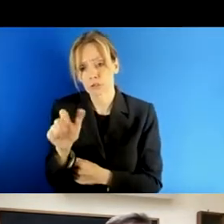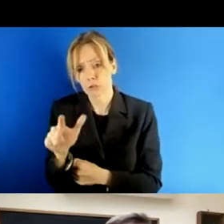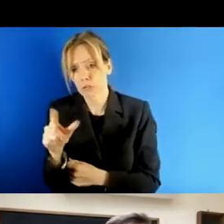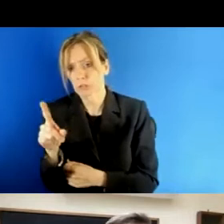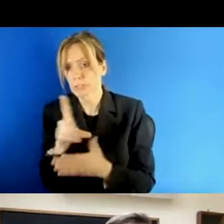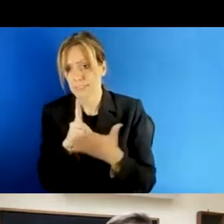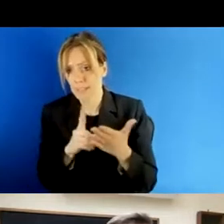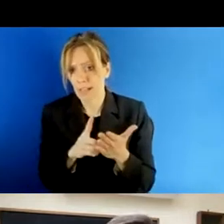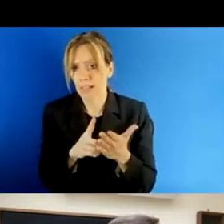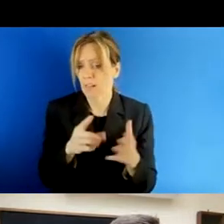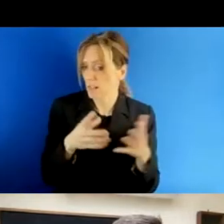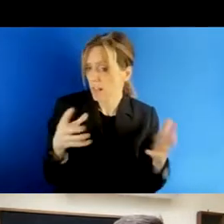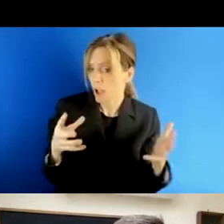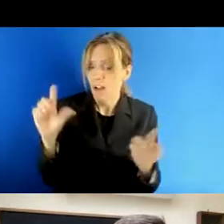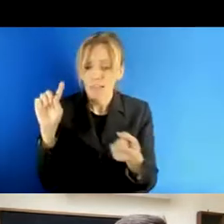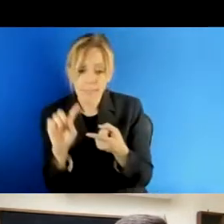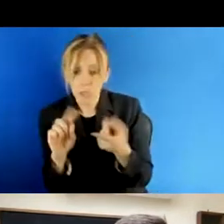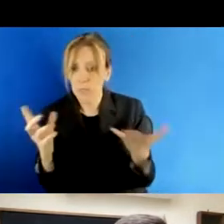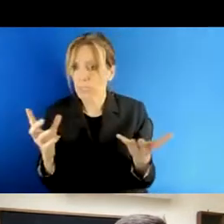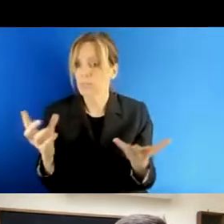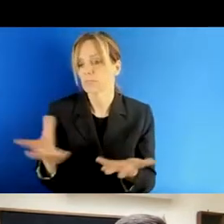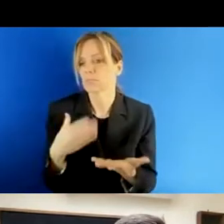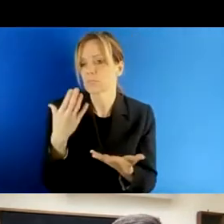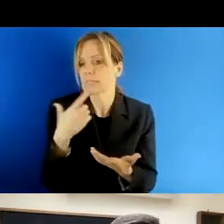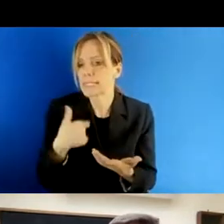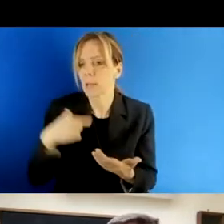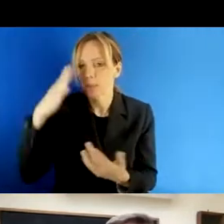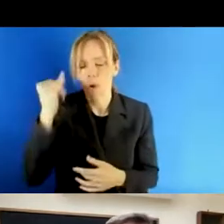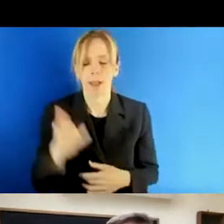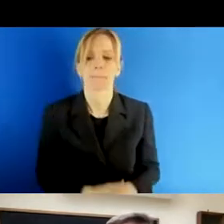Thank you. You know, it's hard to follow Derek